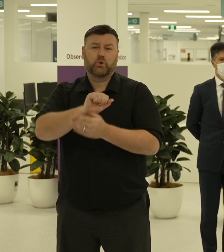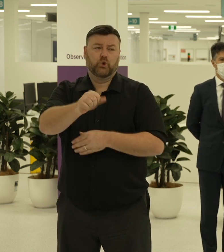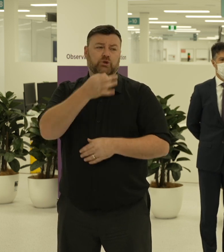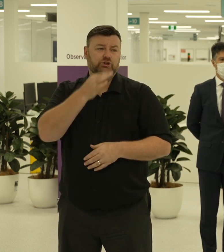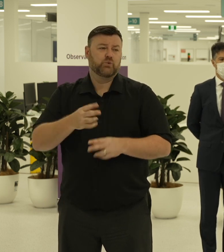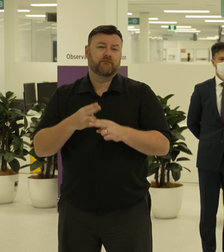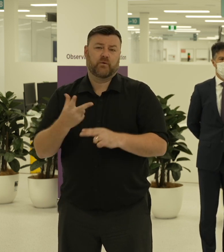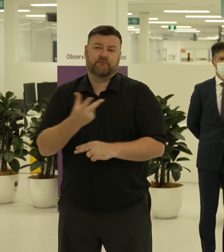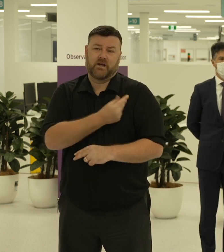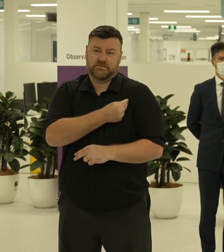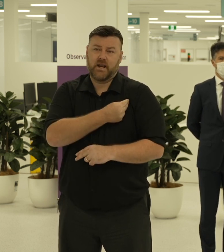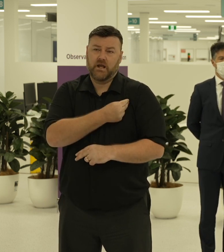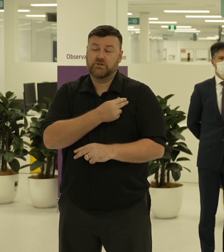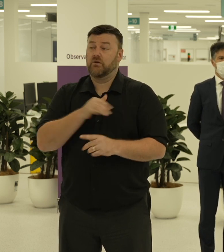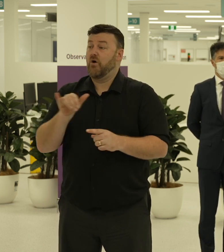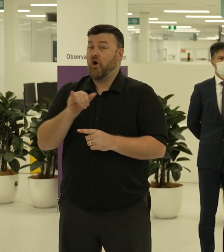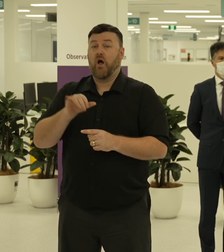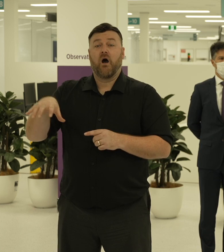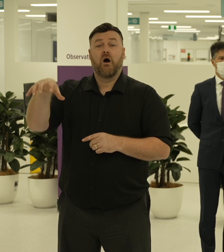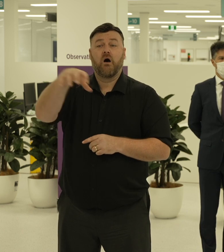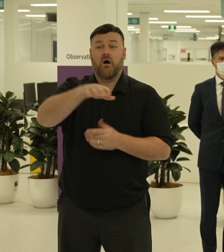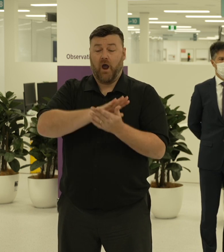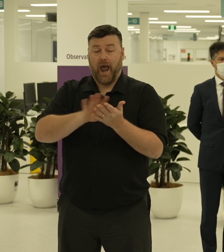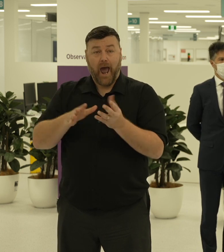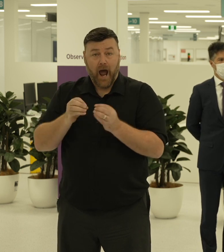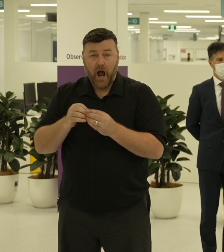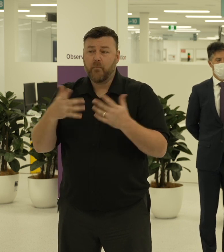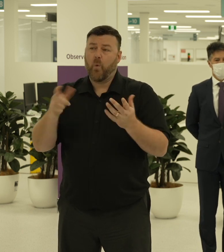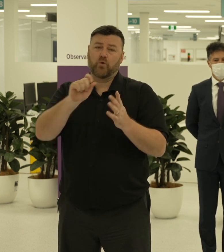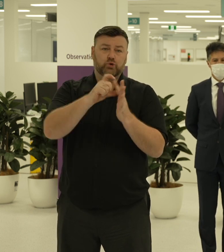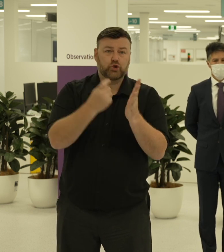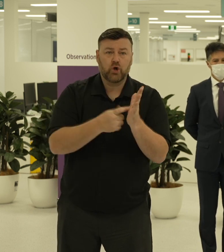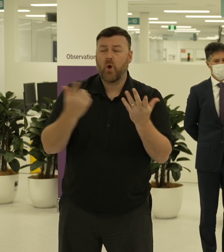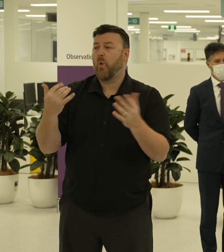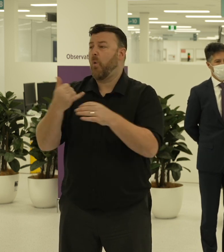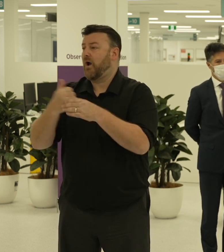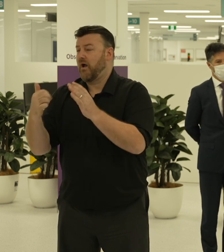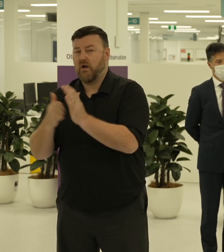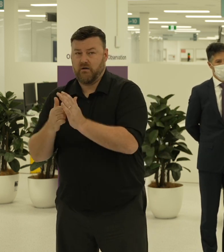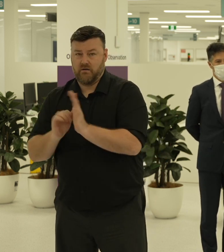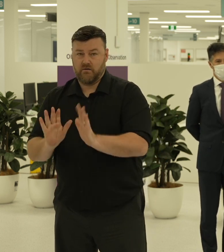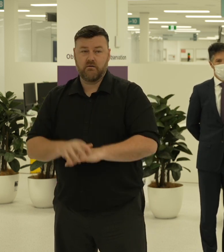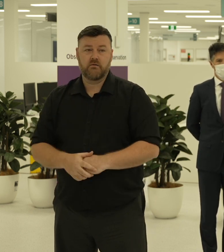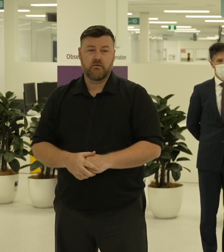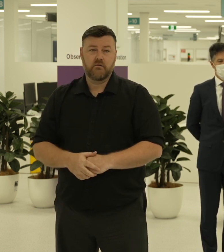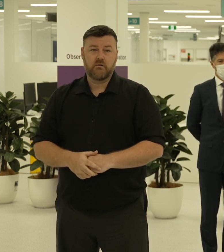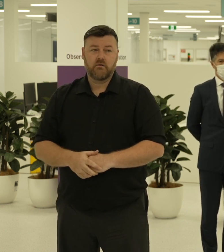for vaccination, either through our hubs or through your GP or pharmacist.